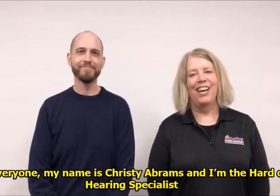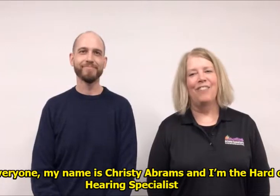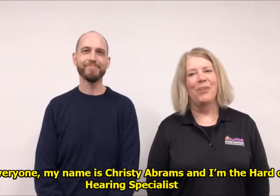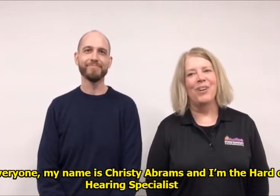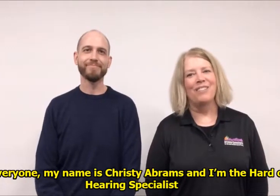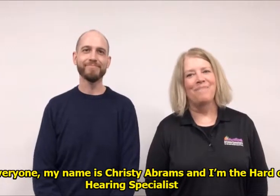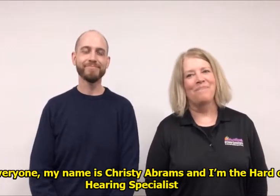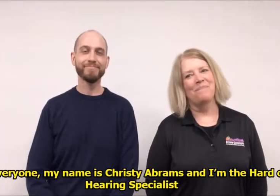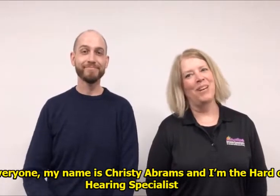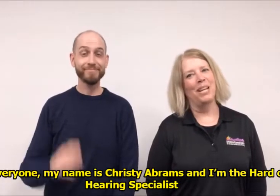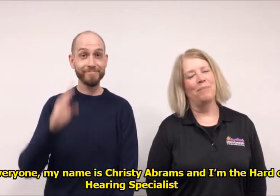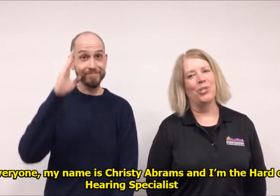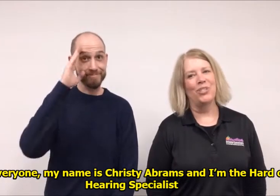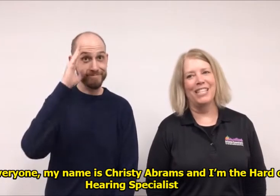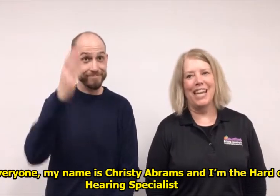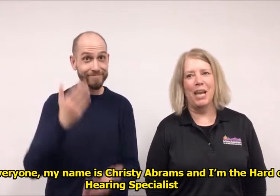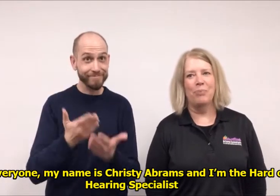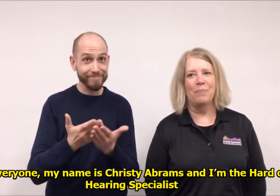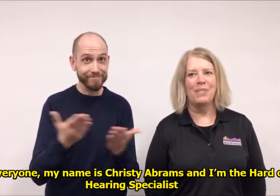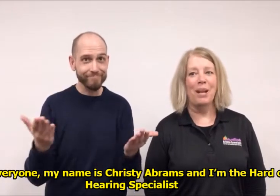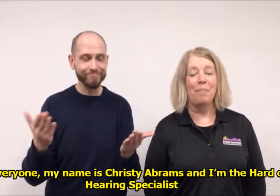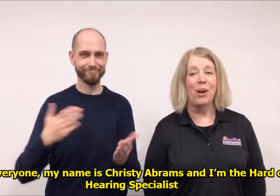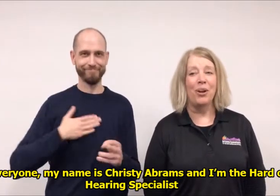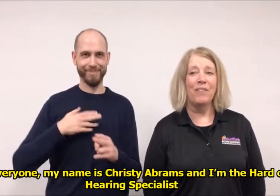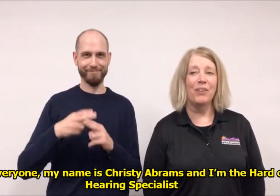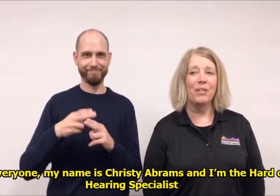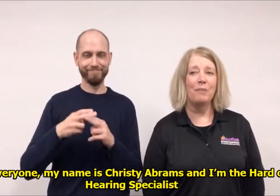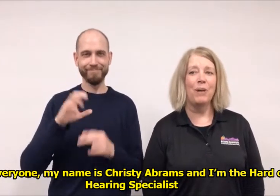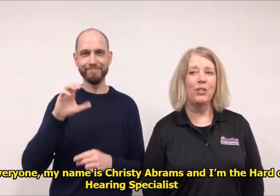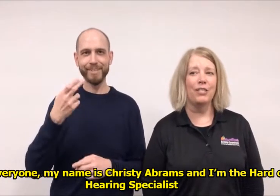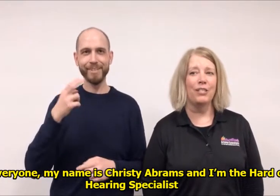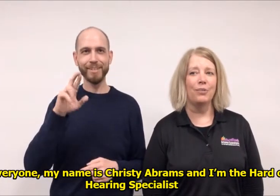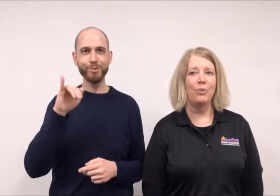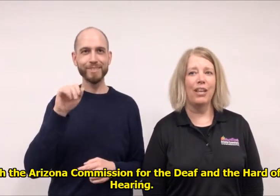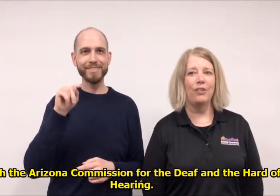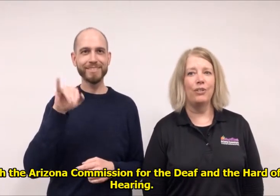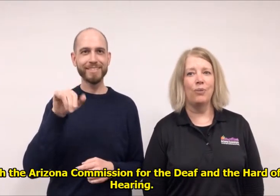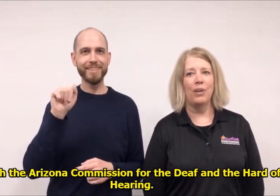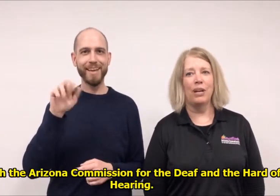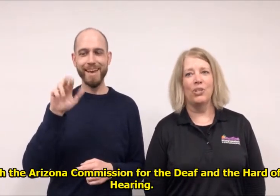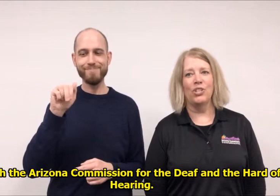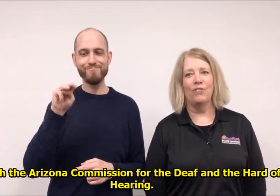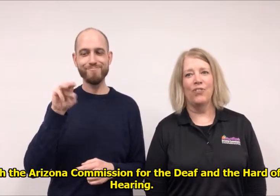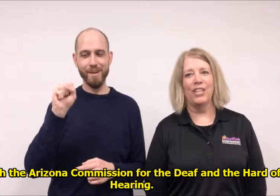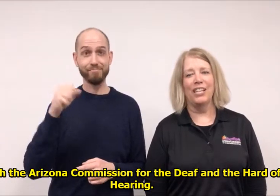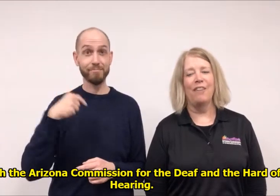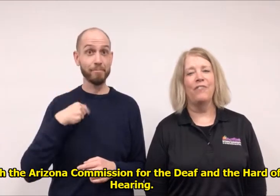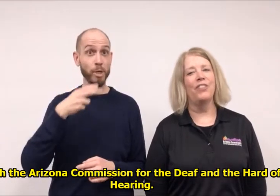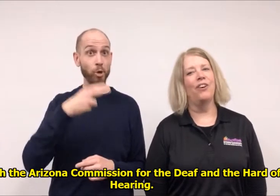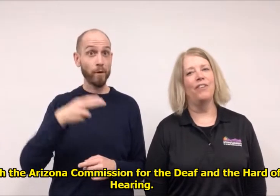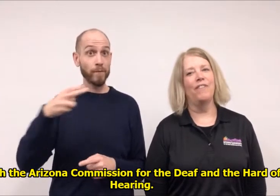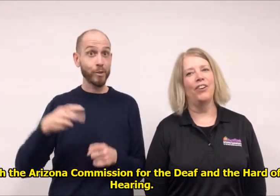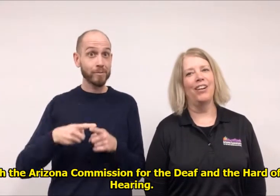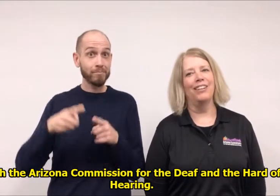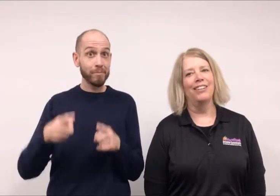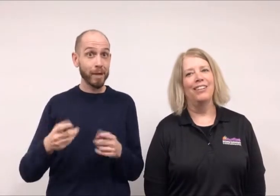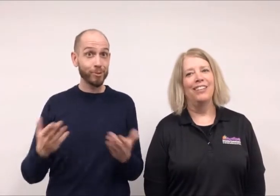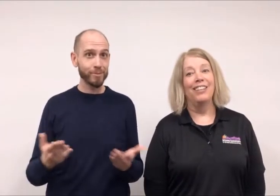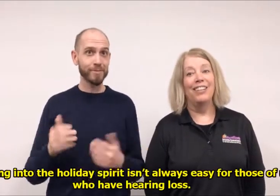Hi everyone, my name is Christy Abrams and I'm the Hard of Hearing Specialist with the Arizona Commission for the Deaf and the Hard of Hearing.